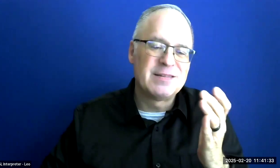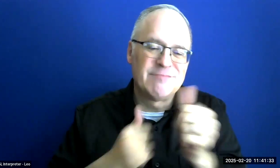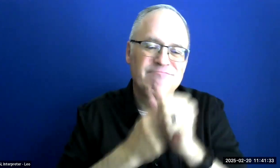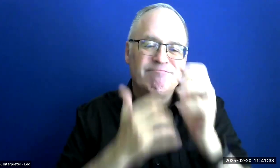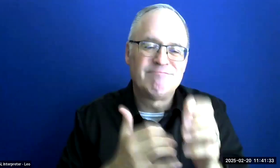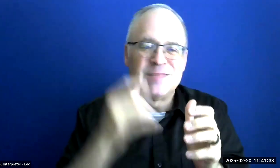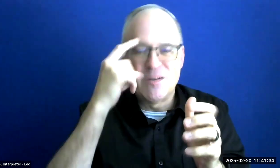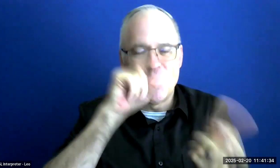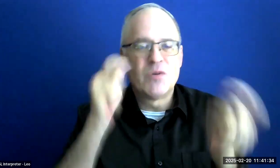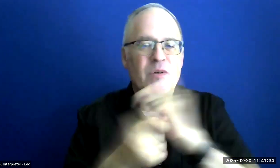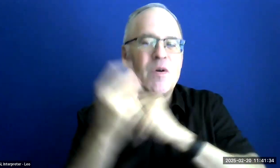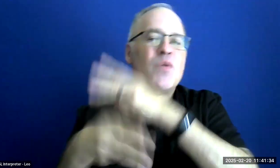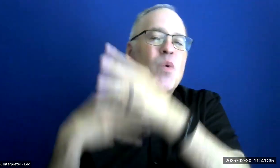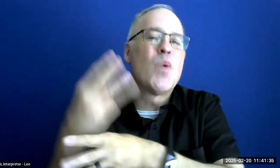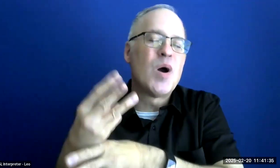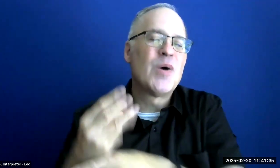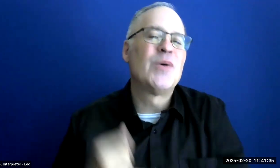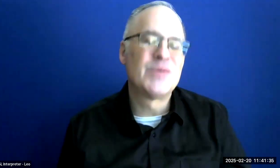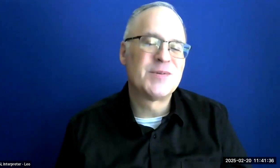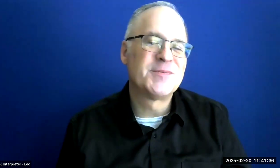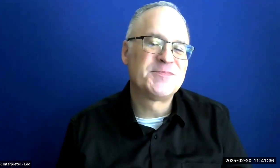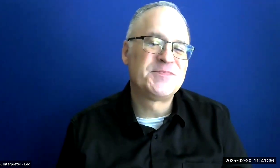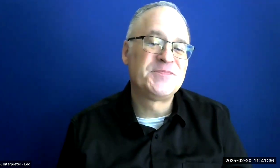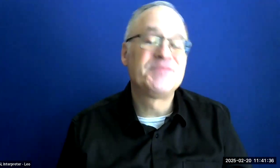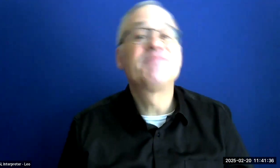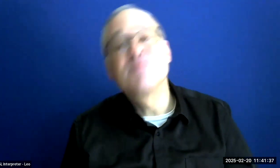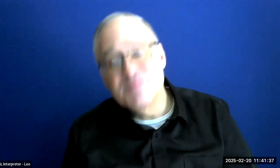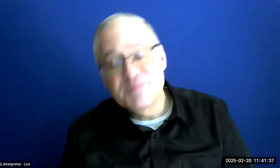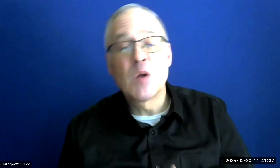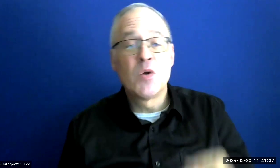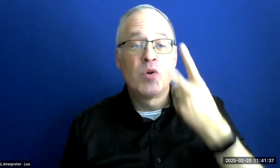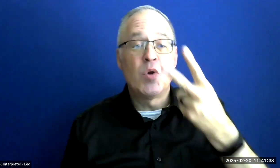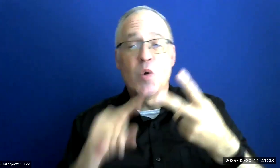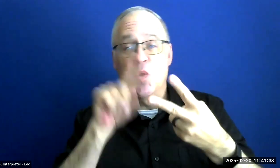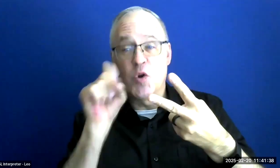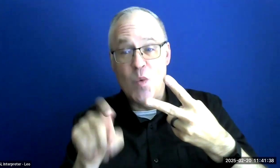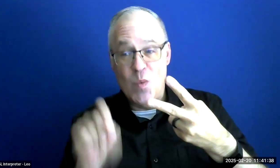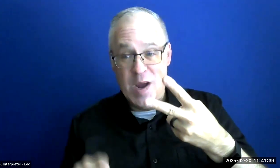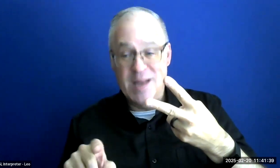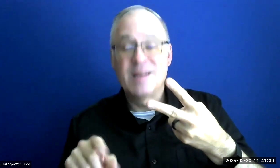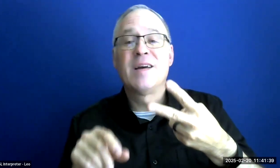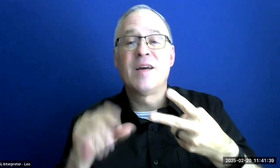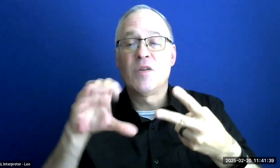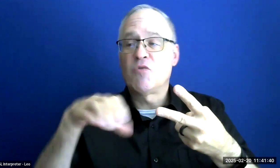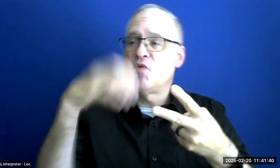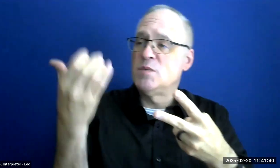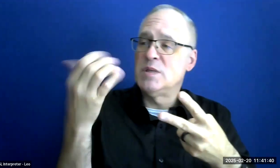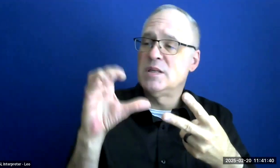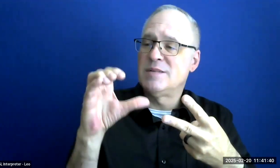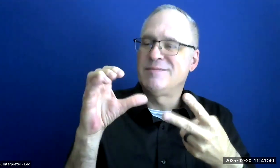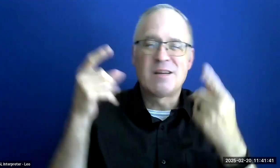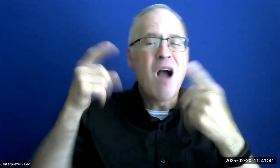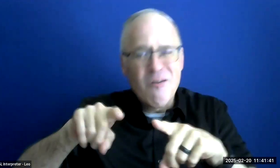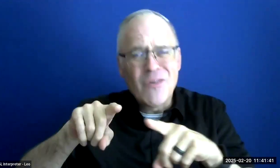So in an inordinate way, I'm going to take on two of the questions that we've gotten. One, I just wanted to remind folks what the Christmas covenant is, since it keeps coming